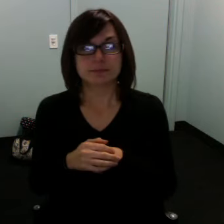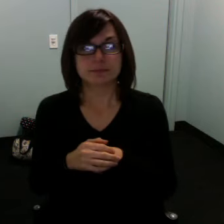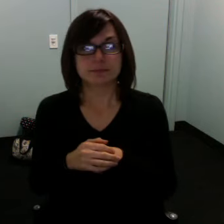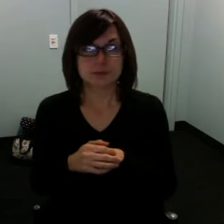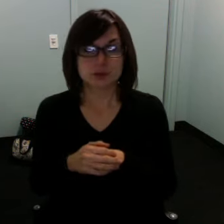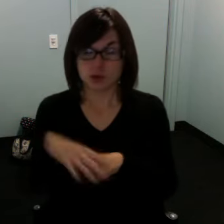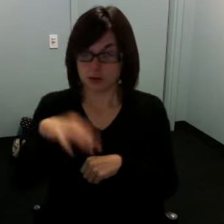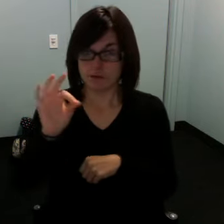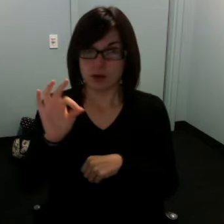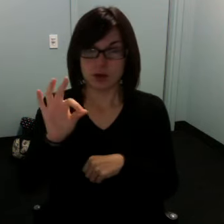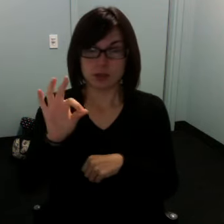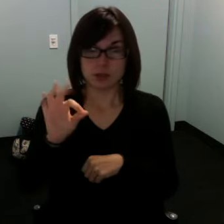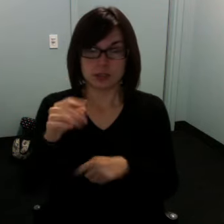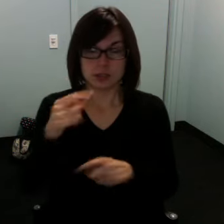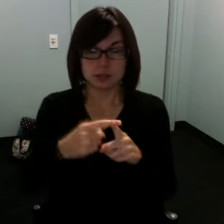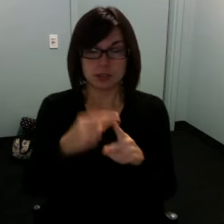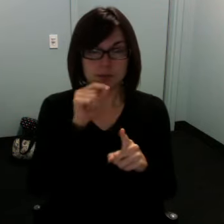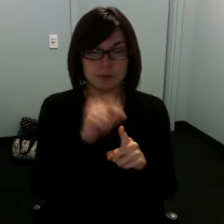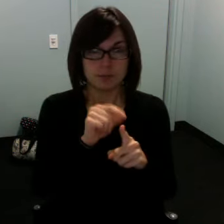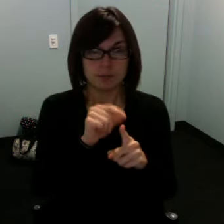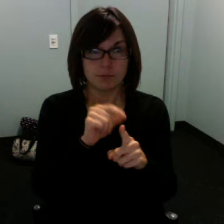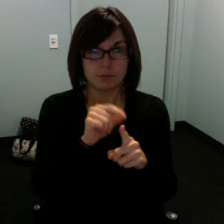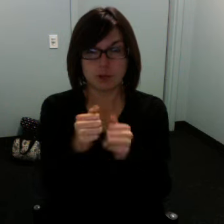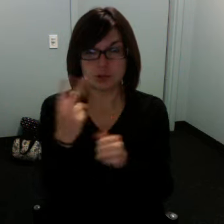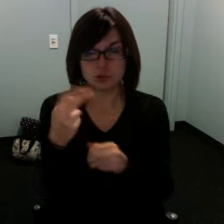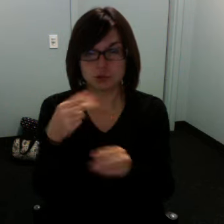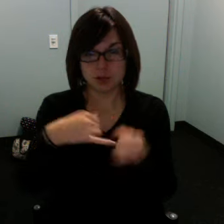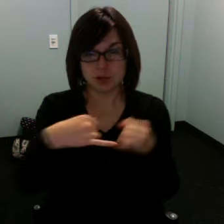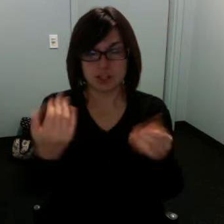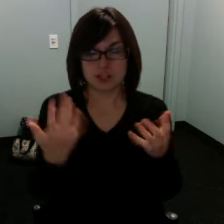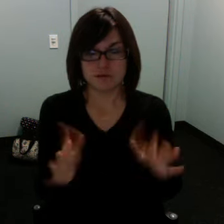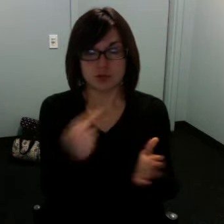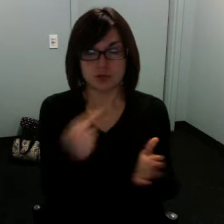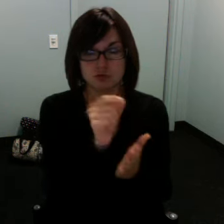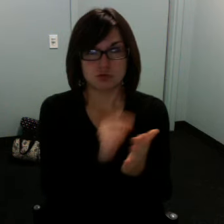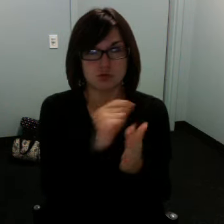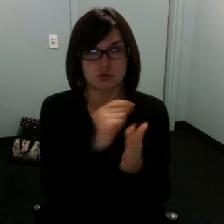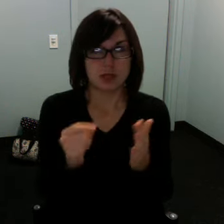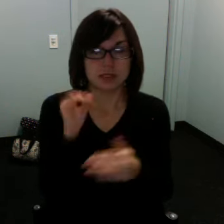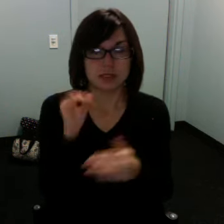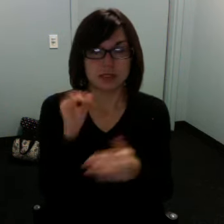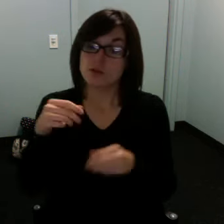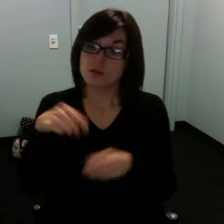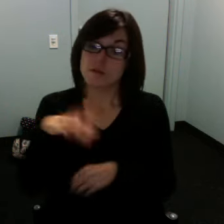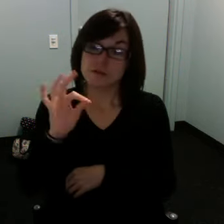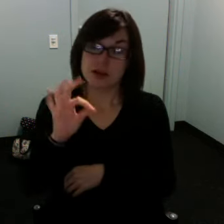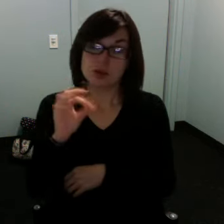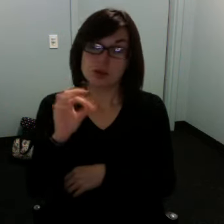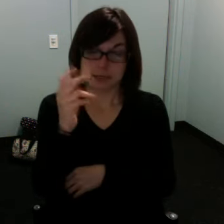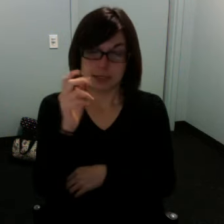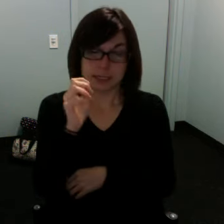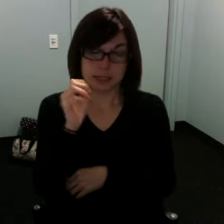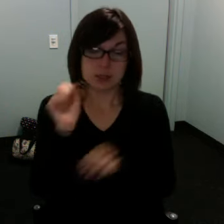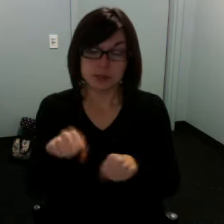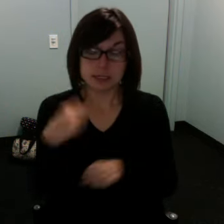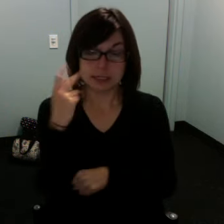drawn. And again, if you're fortunate, you'll be able to see what that point of intersection is. In this case, the